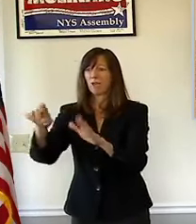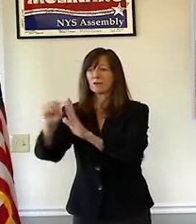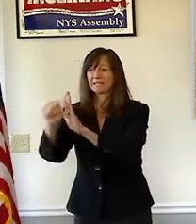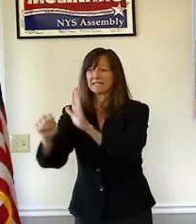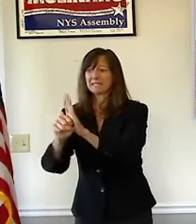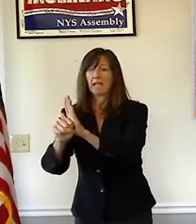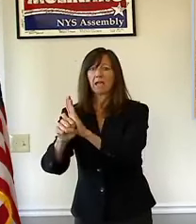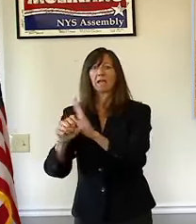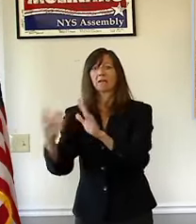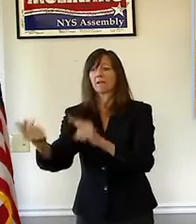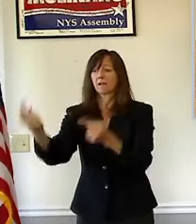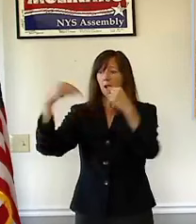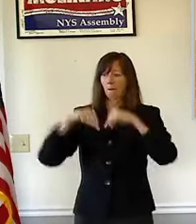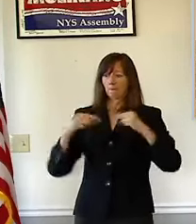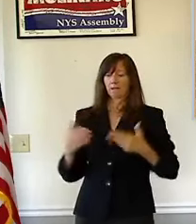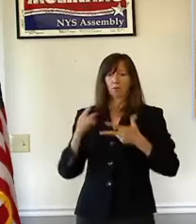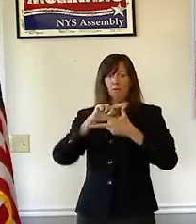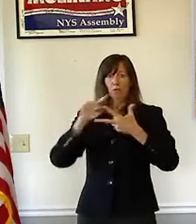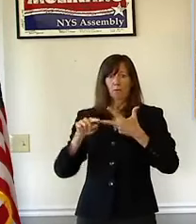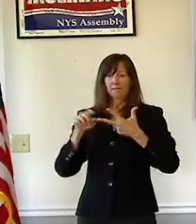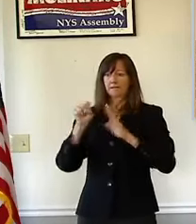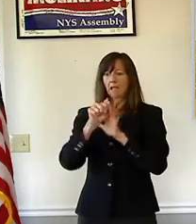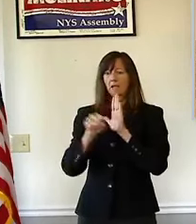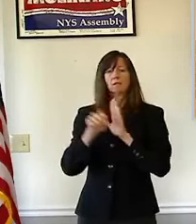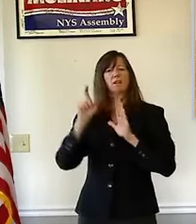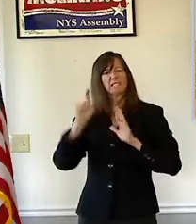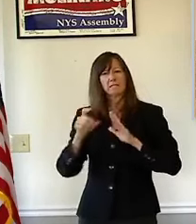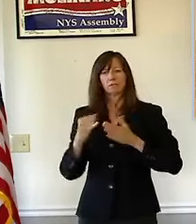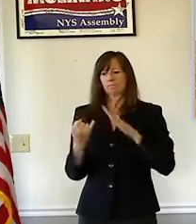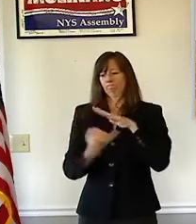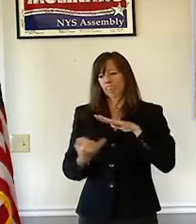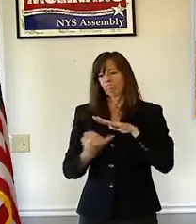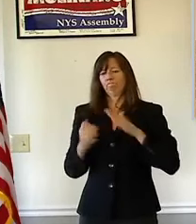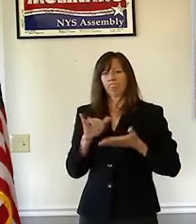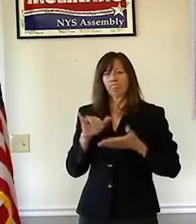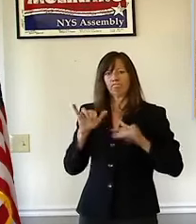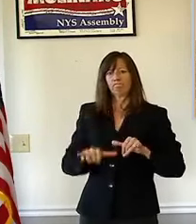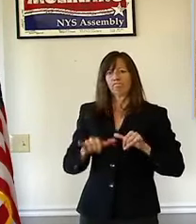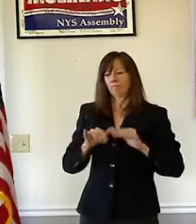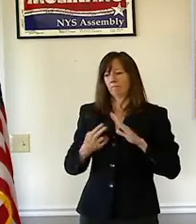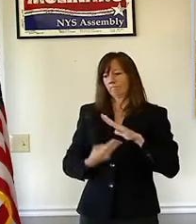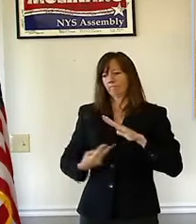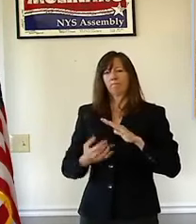14 days, and that includes anyone returning home from vacation to New York.